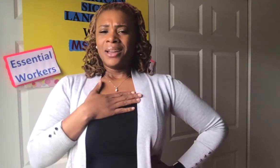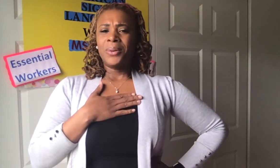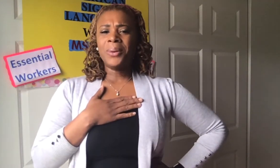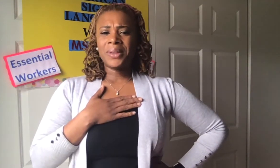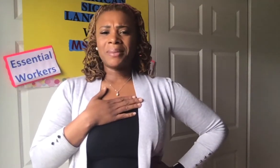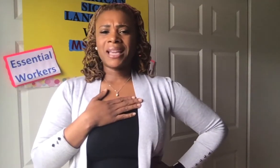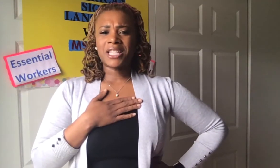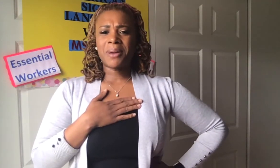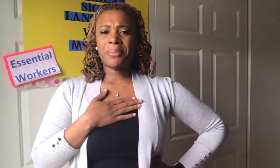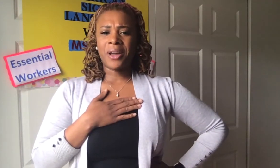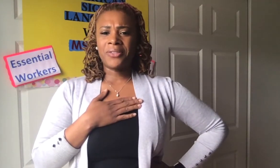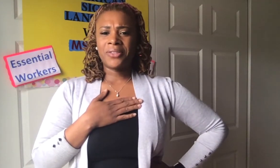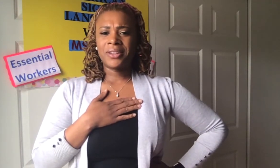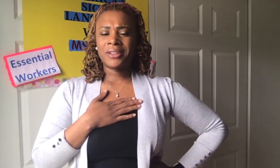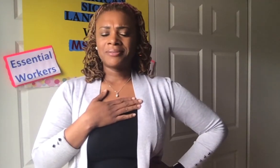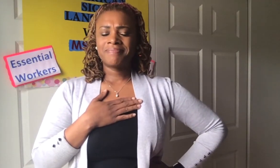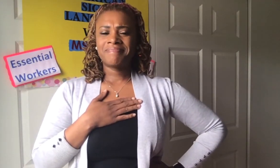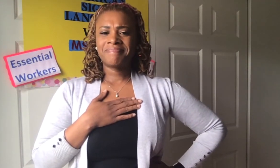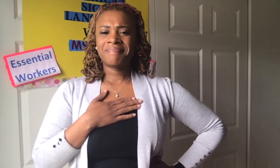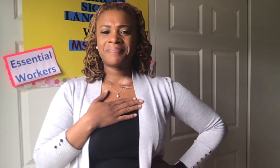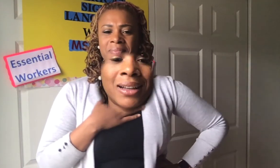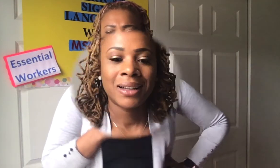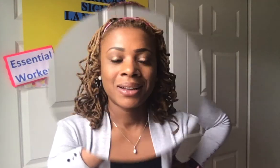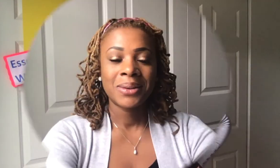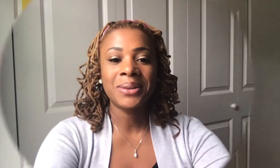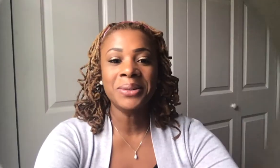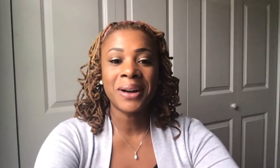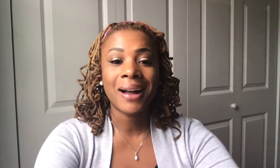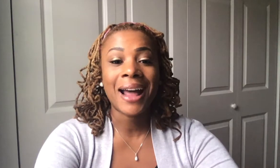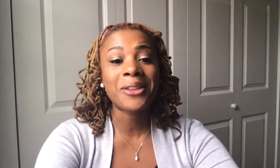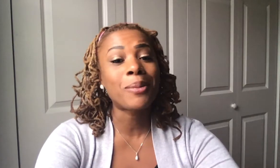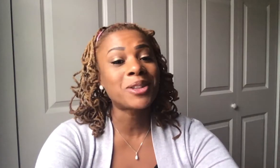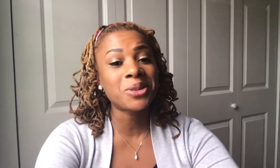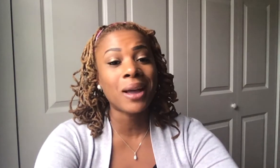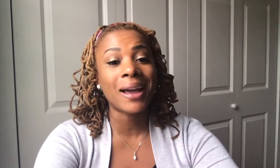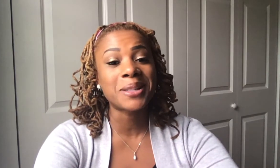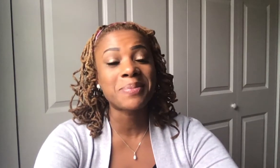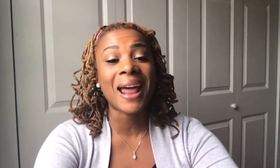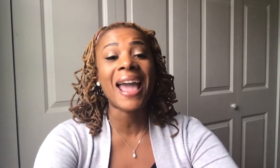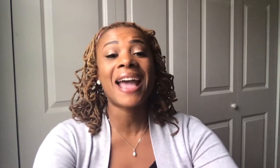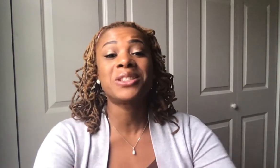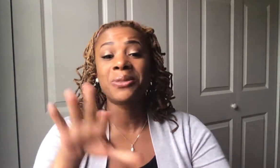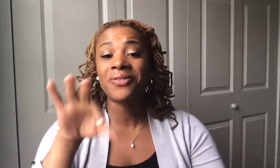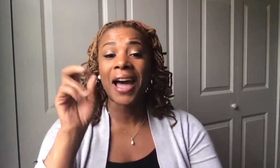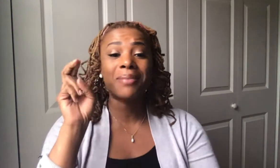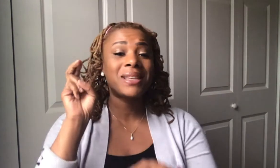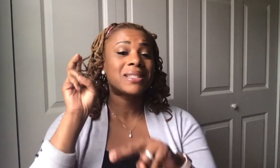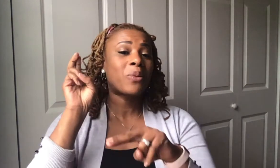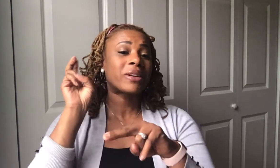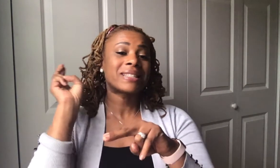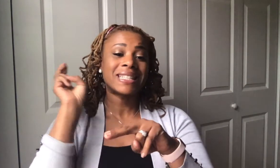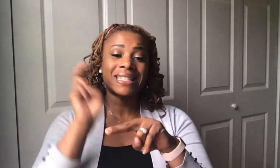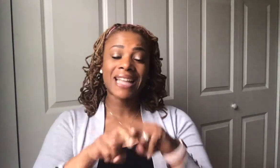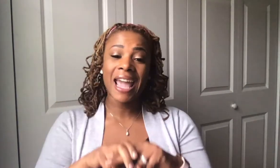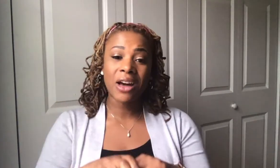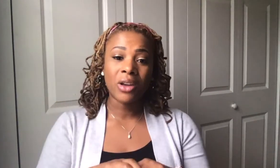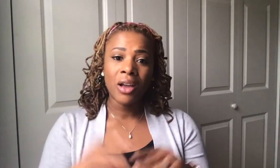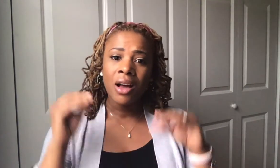Whew, let me catch my breath. Whew, I don't know about you guys, but I had to find me somewhere to sit down. All